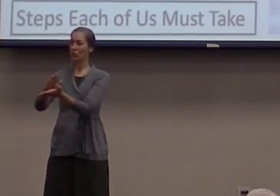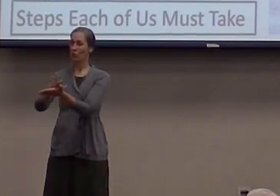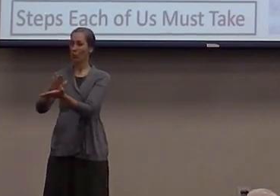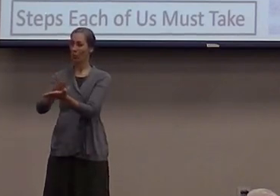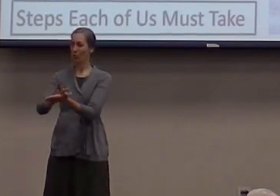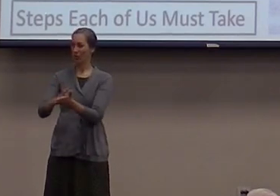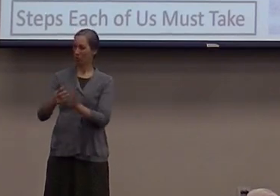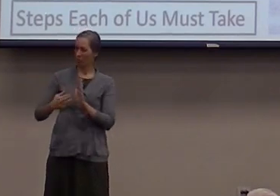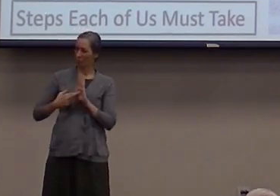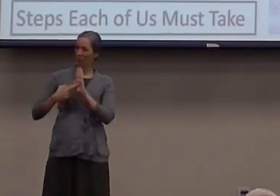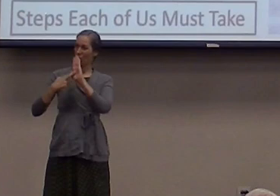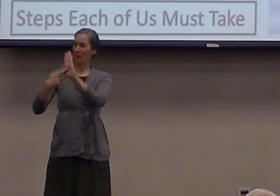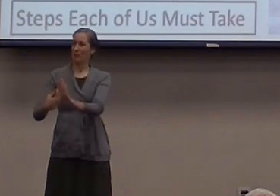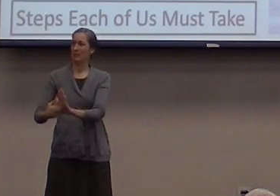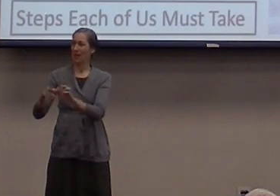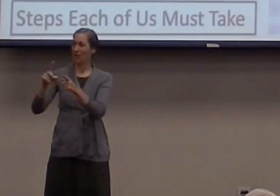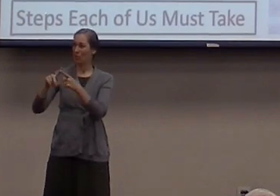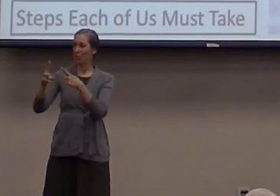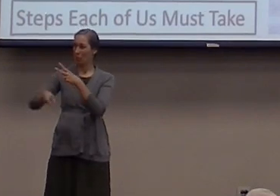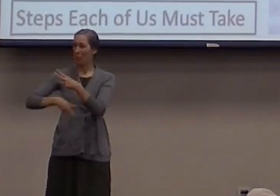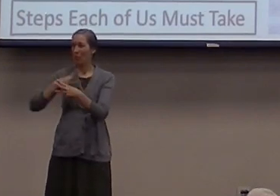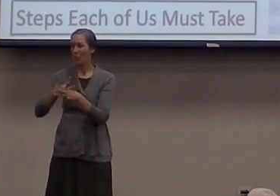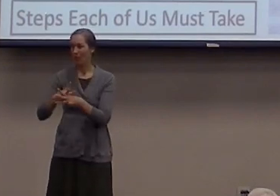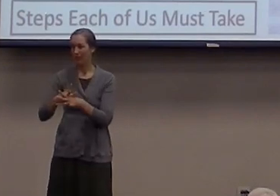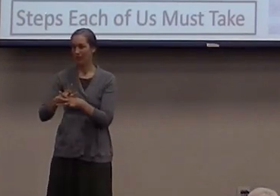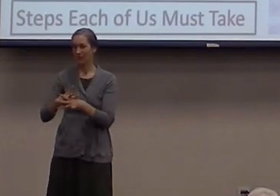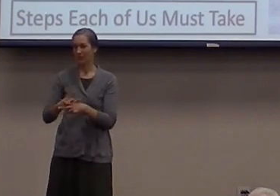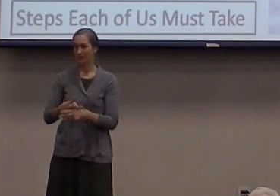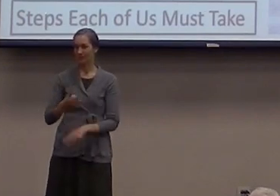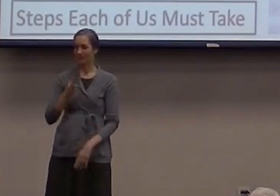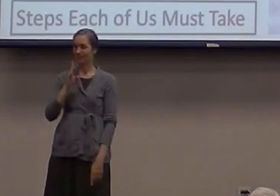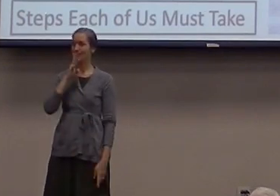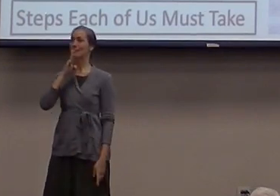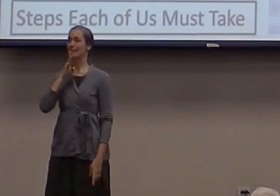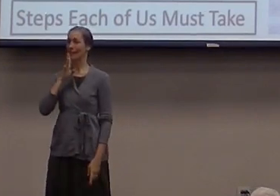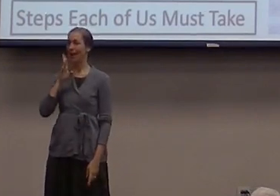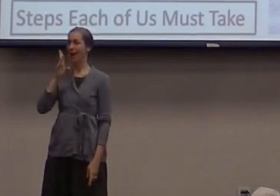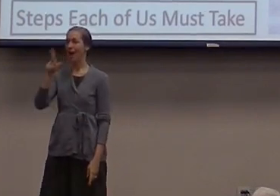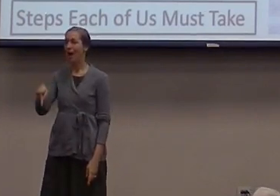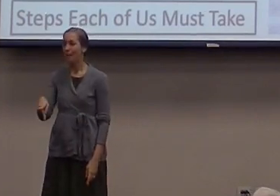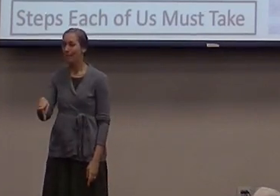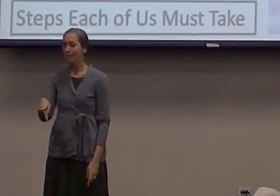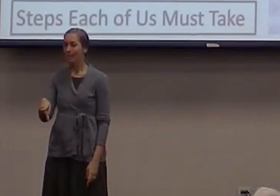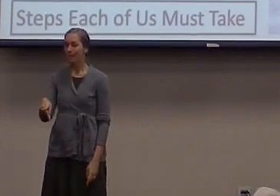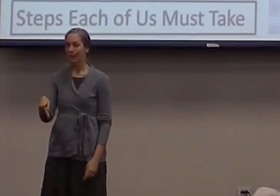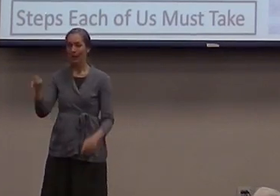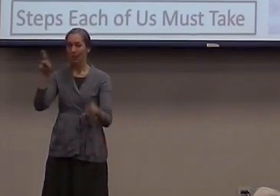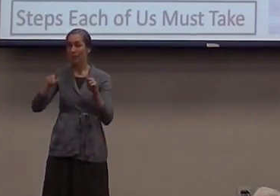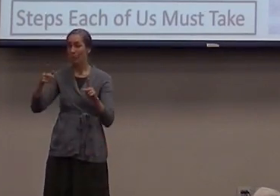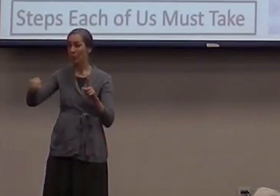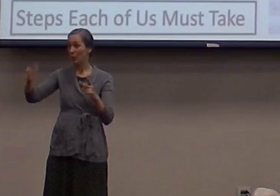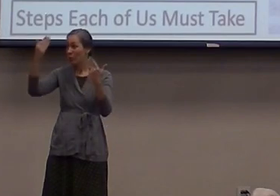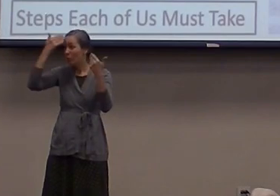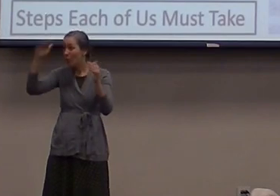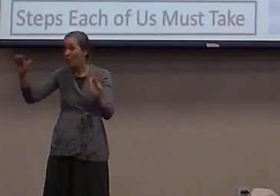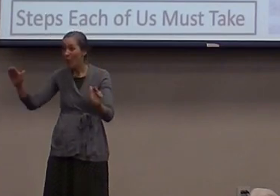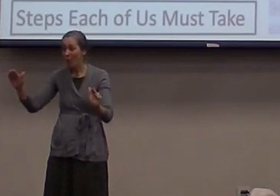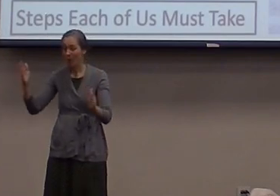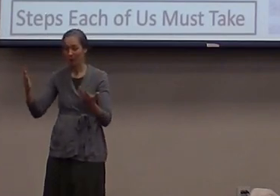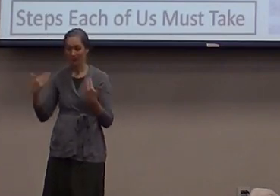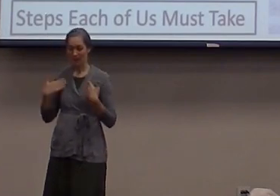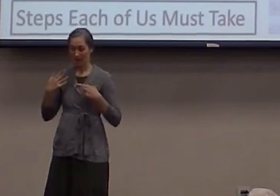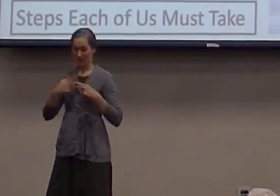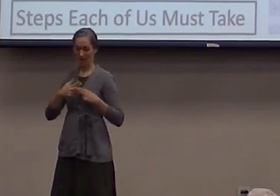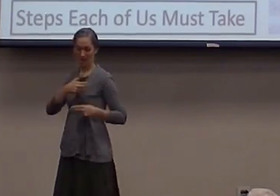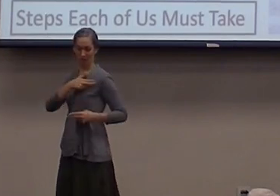home. Talk up. These people you don't know who are putting on name tags, who once